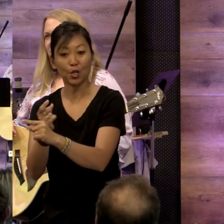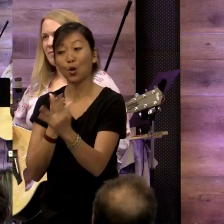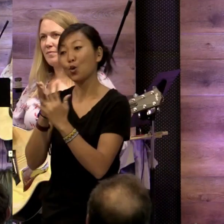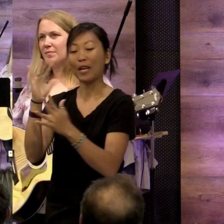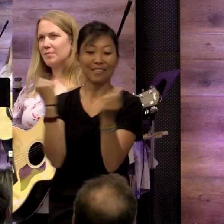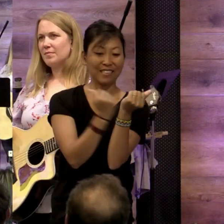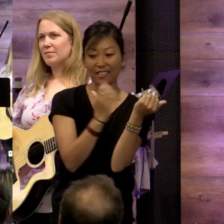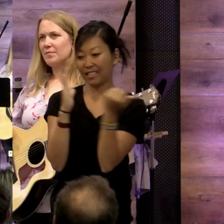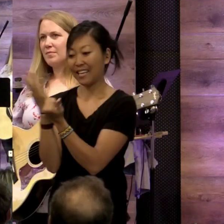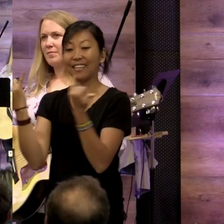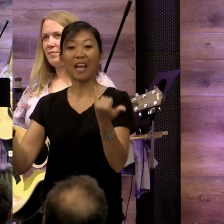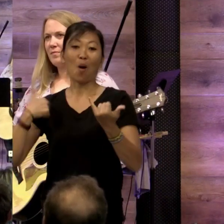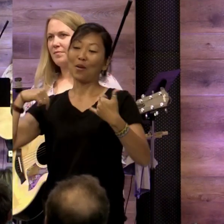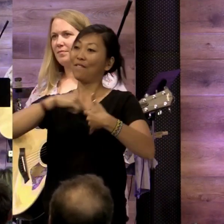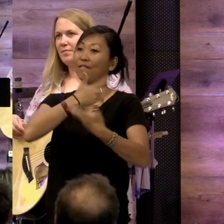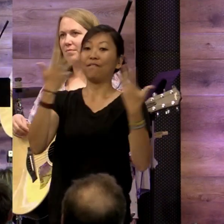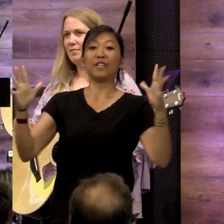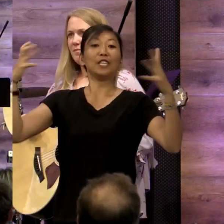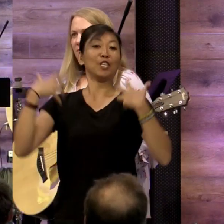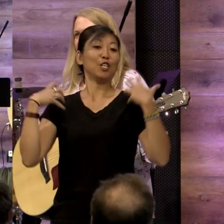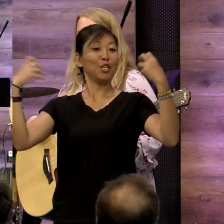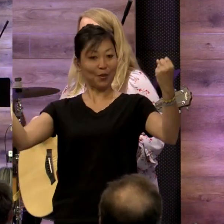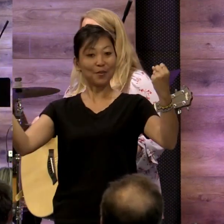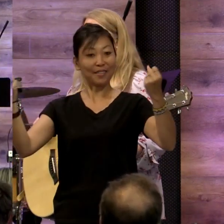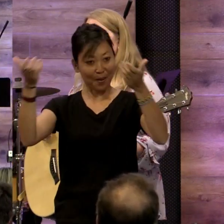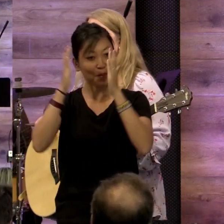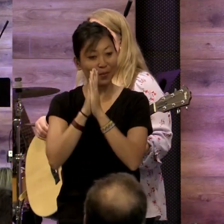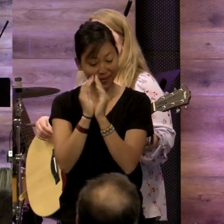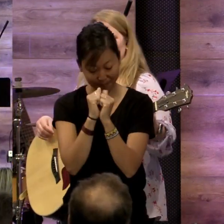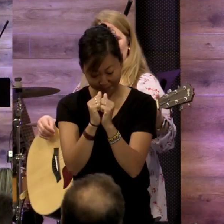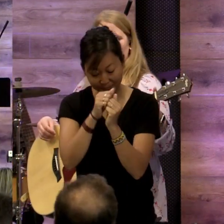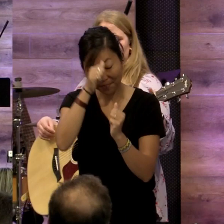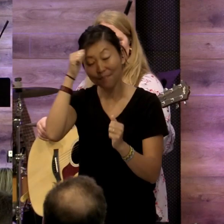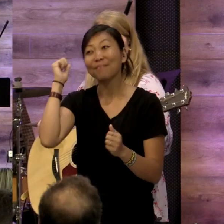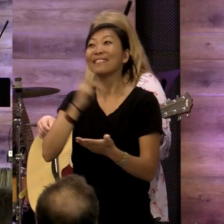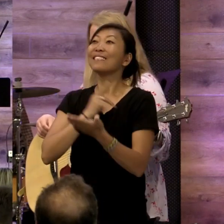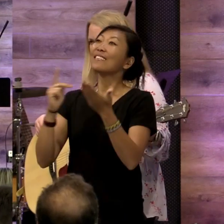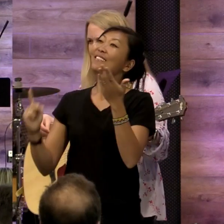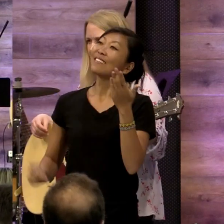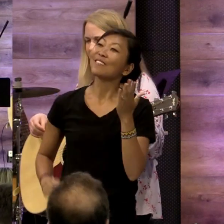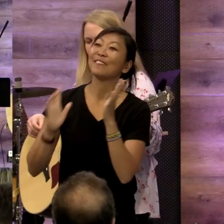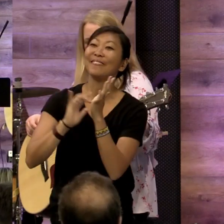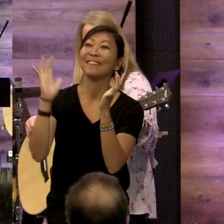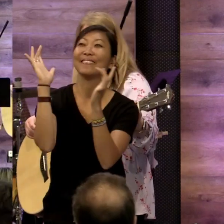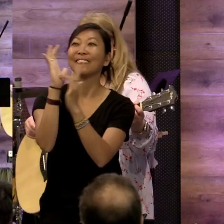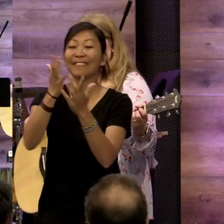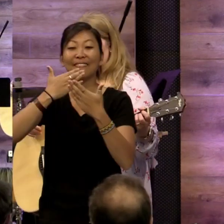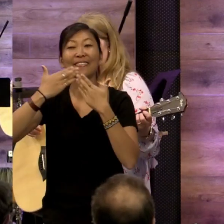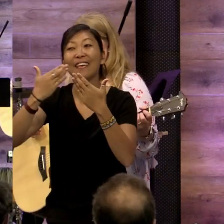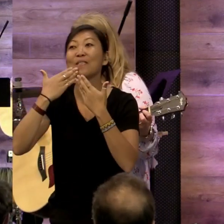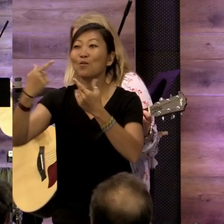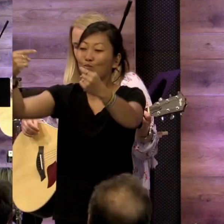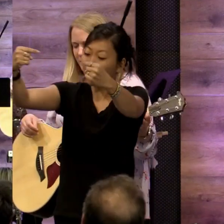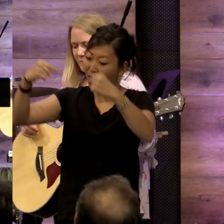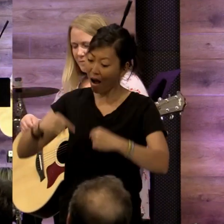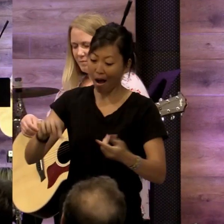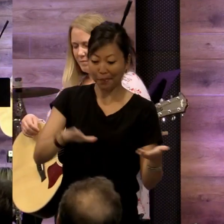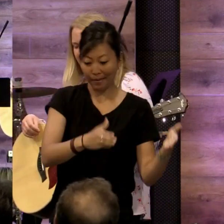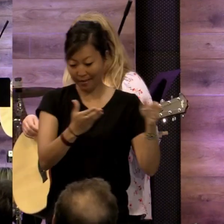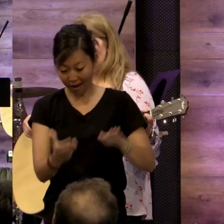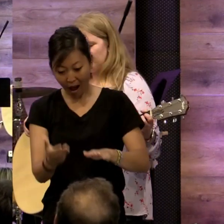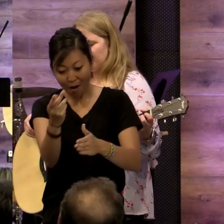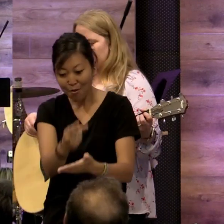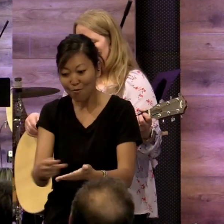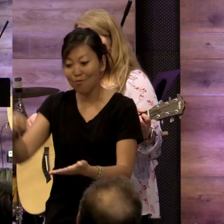you have been healed. Will you pray with me? King Jesus, thank you for dying and rising